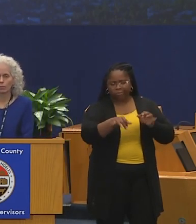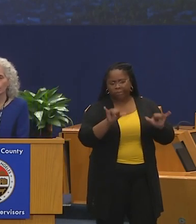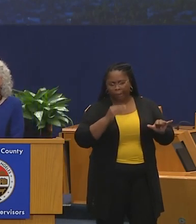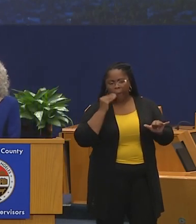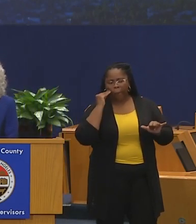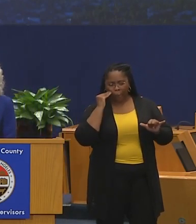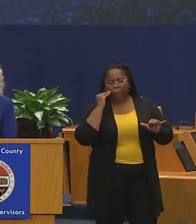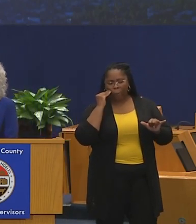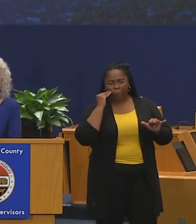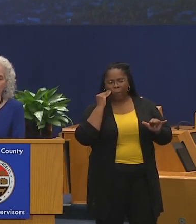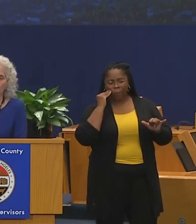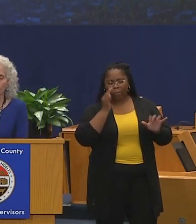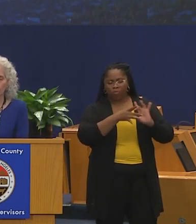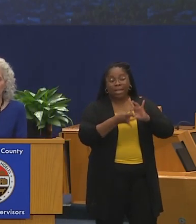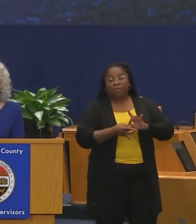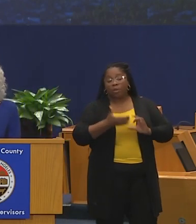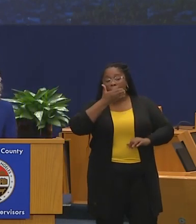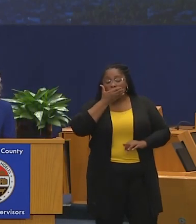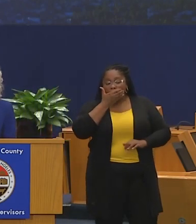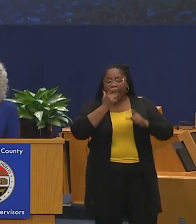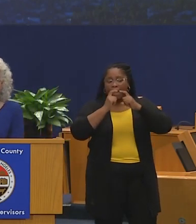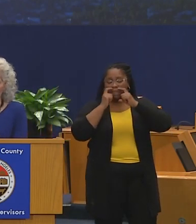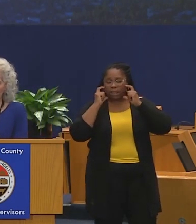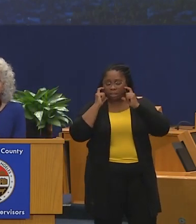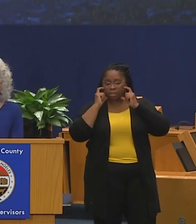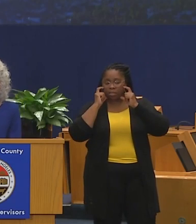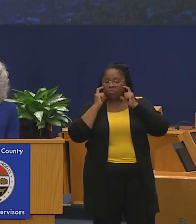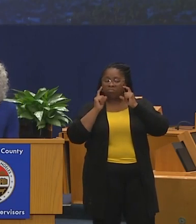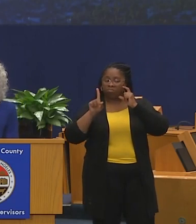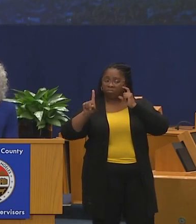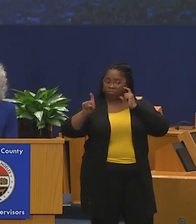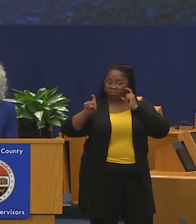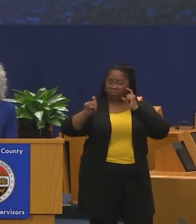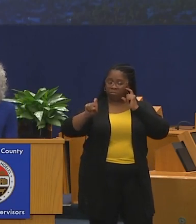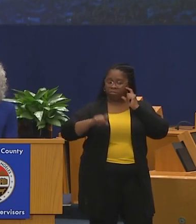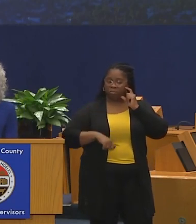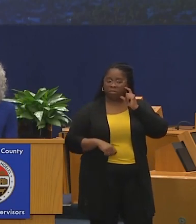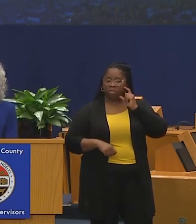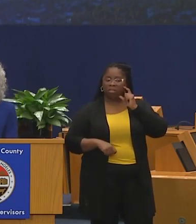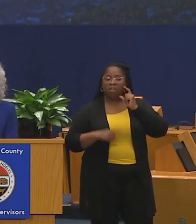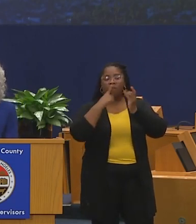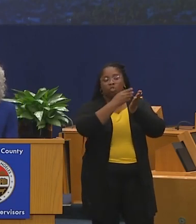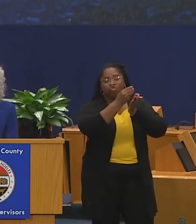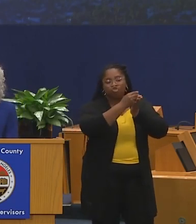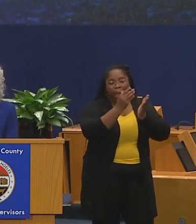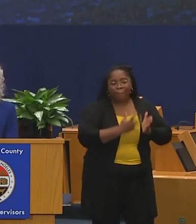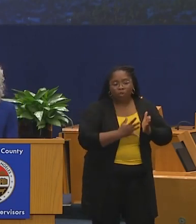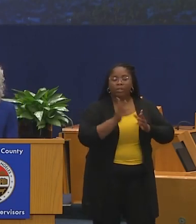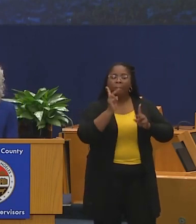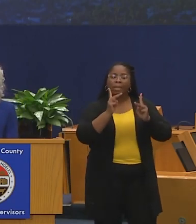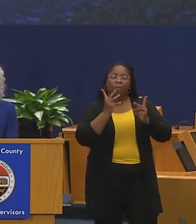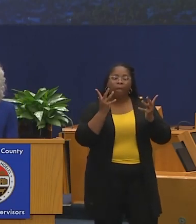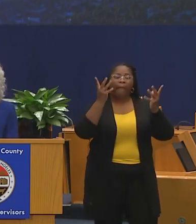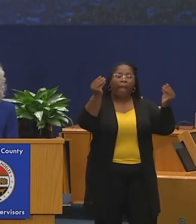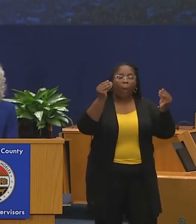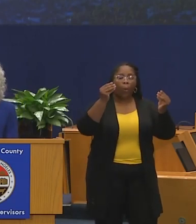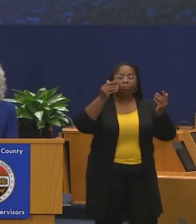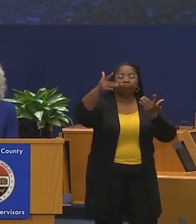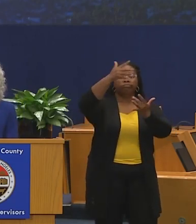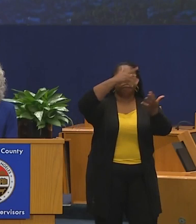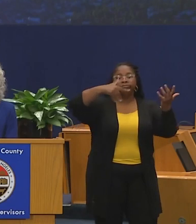order when it comes to masks, did the suggestion that you made when it came to shoppers and members of the public wearing cloth masks